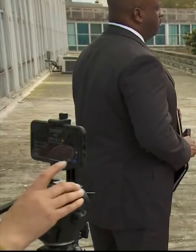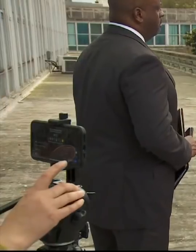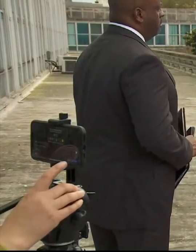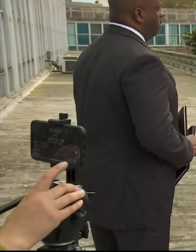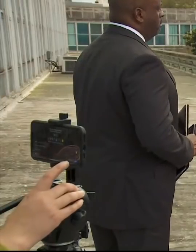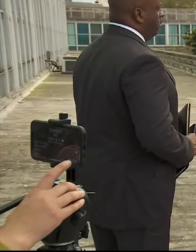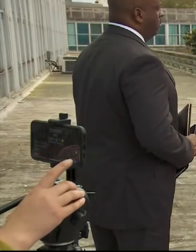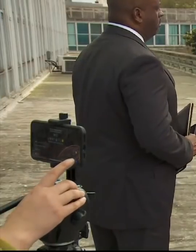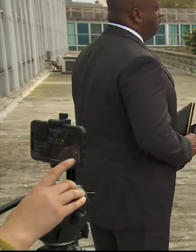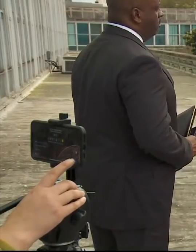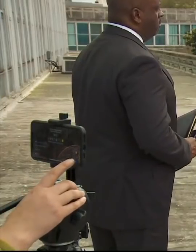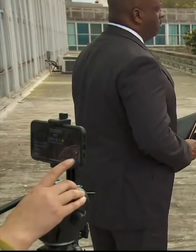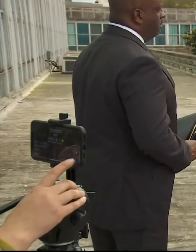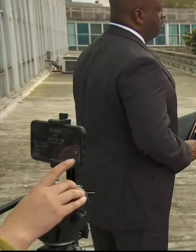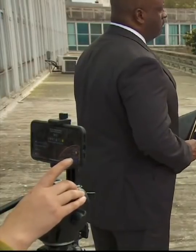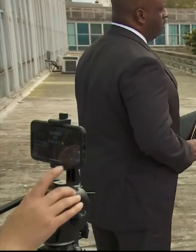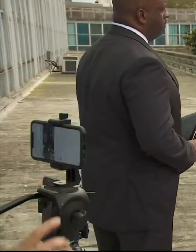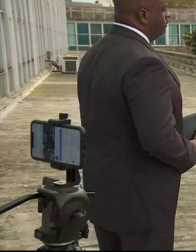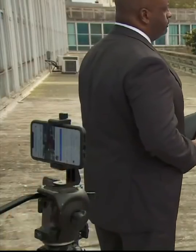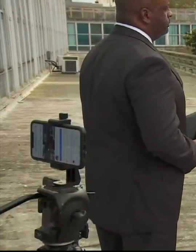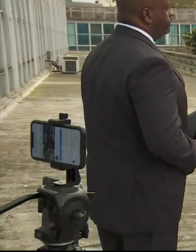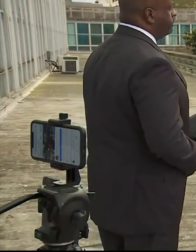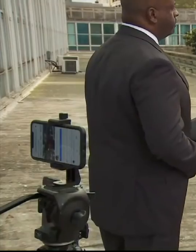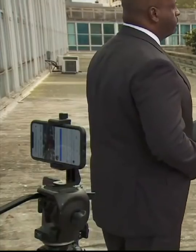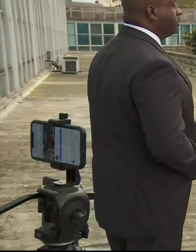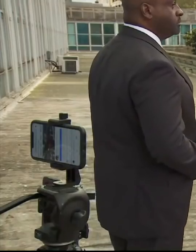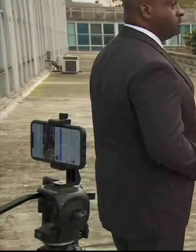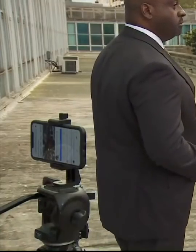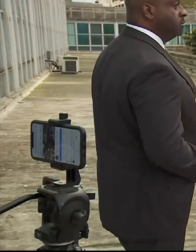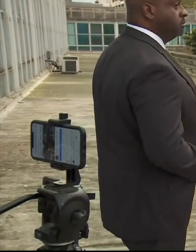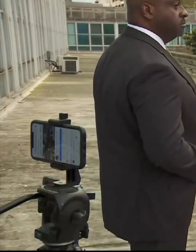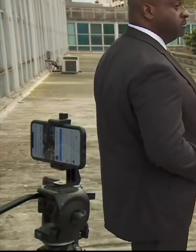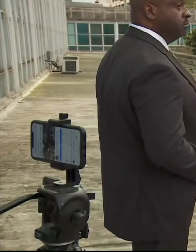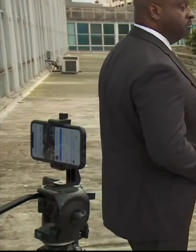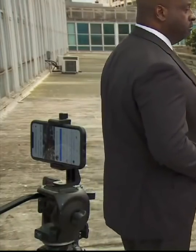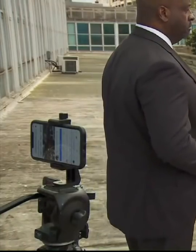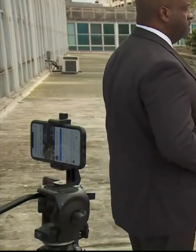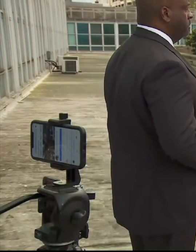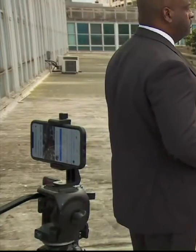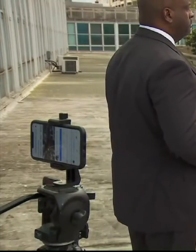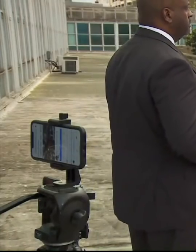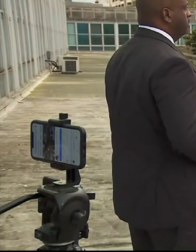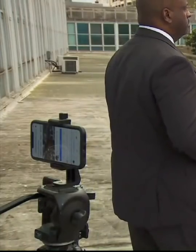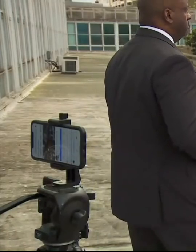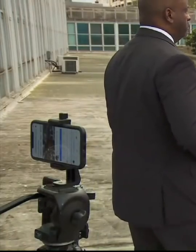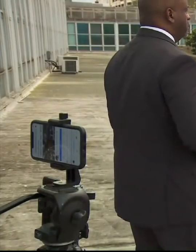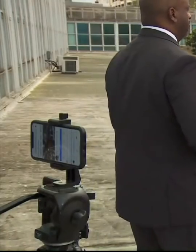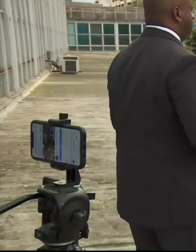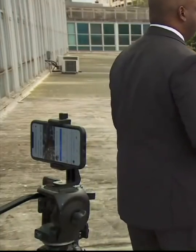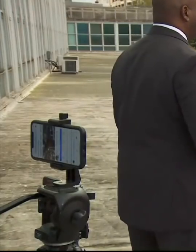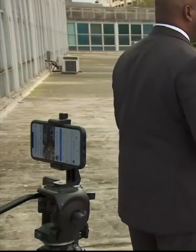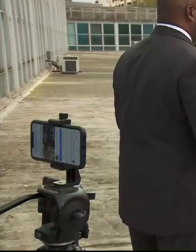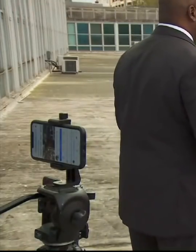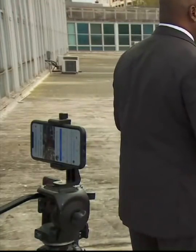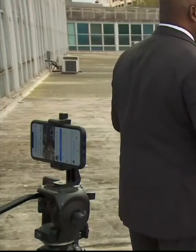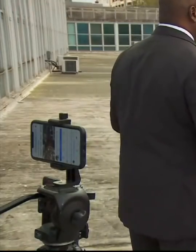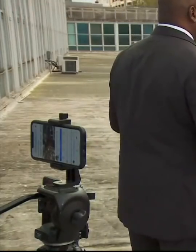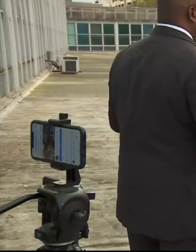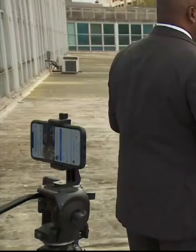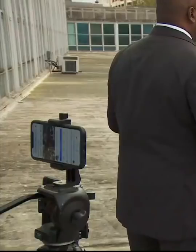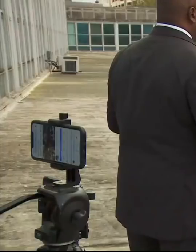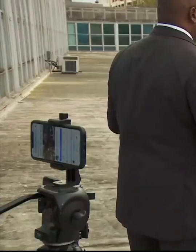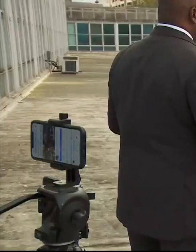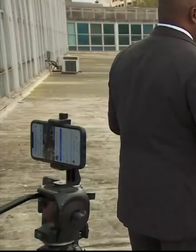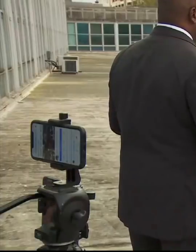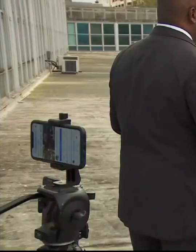and measures coming. Yeah, and even considering, the burn rate. Like, for example, for COVID-19, we're